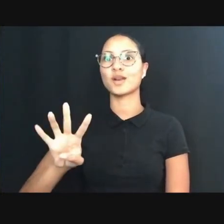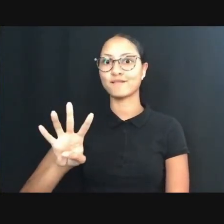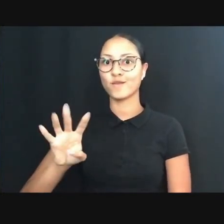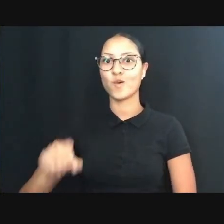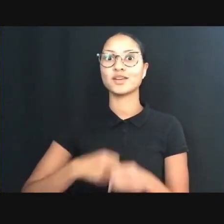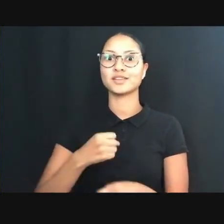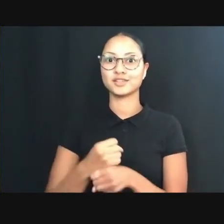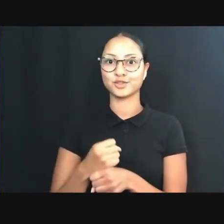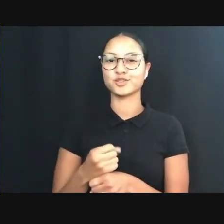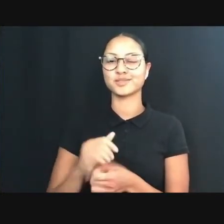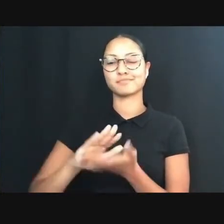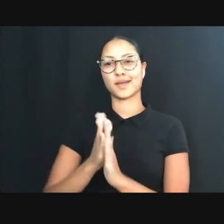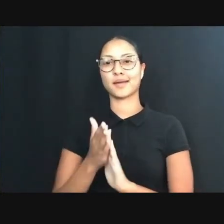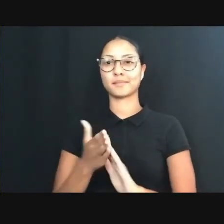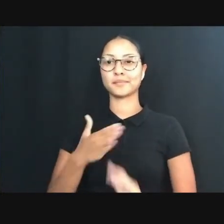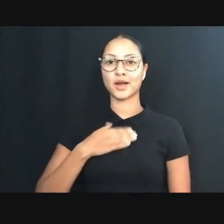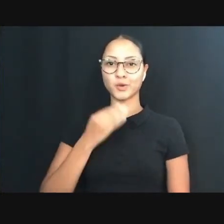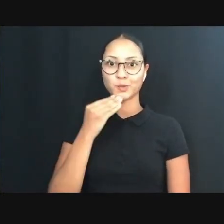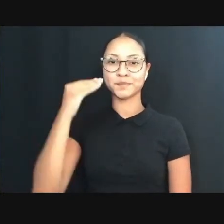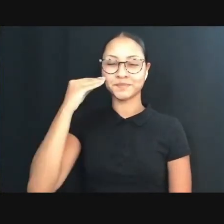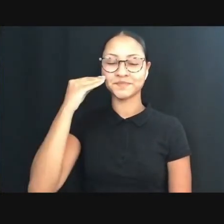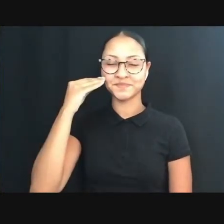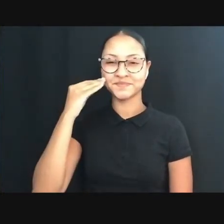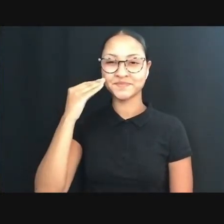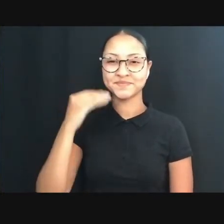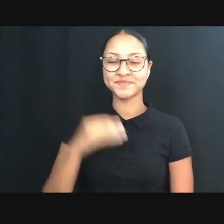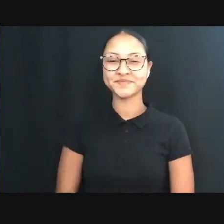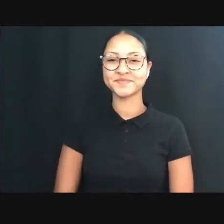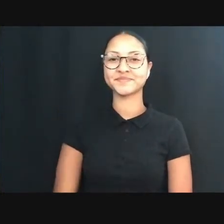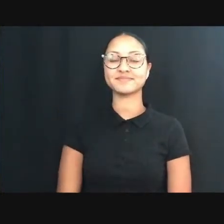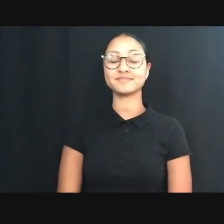longest. And so in San Francisco,